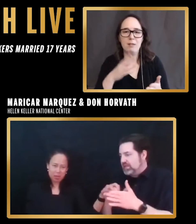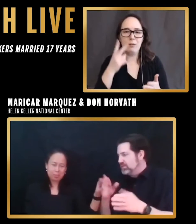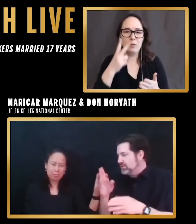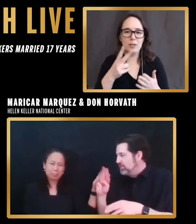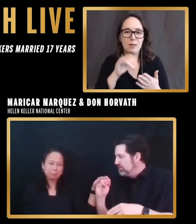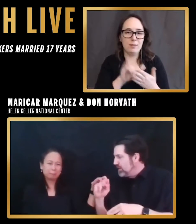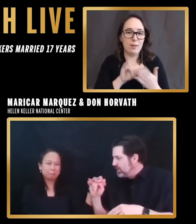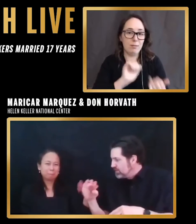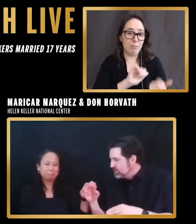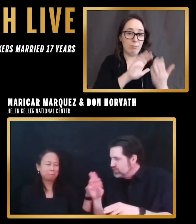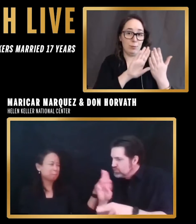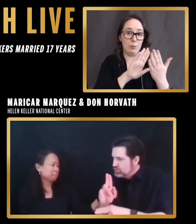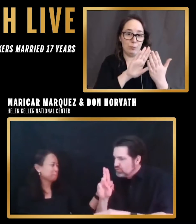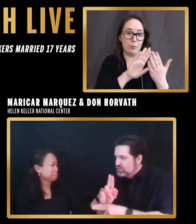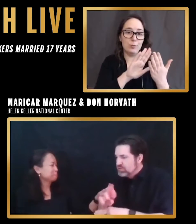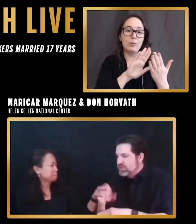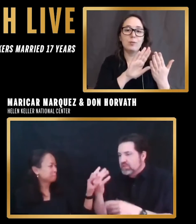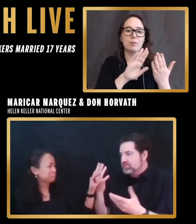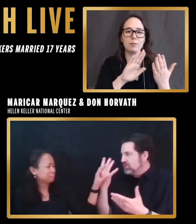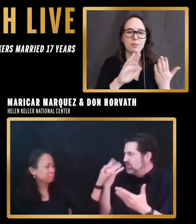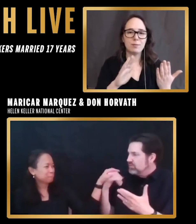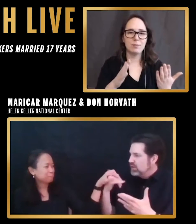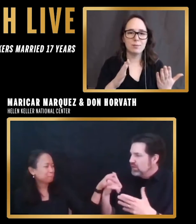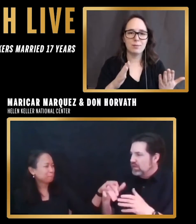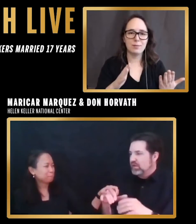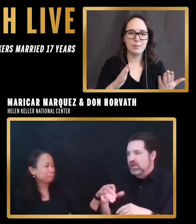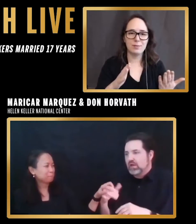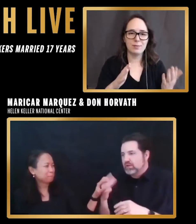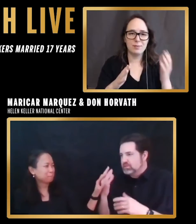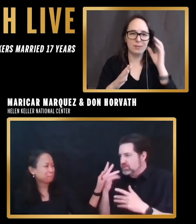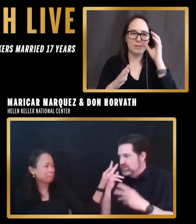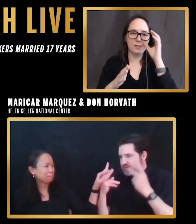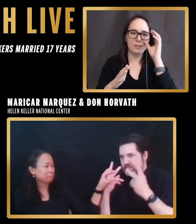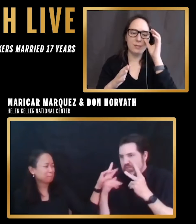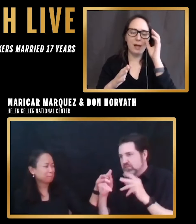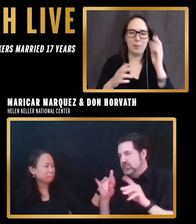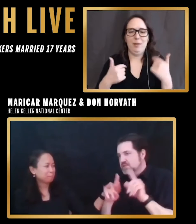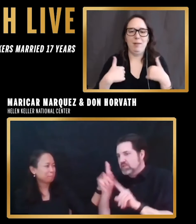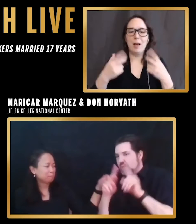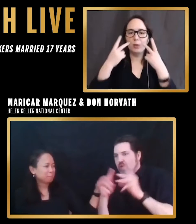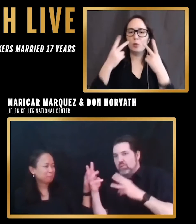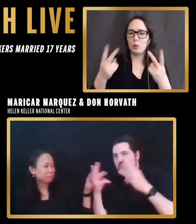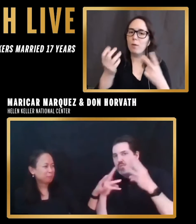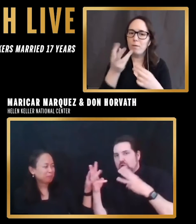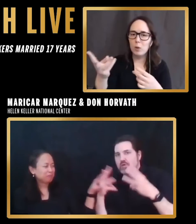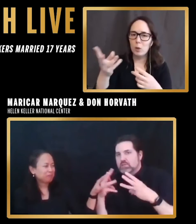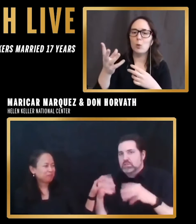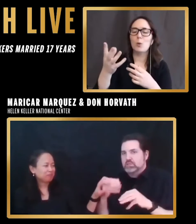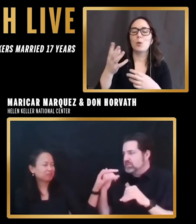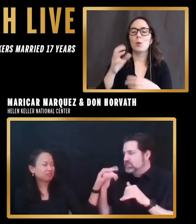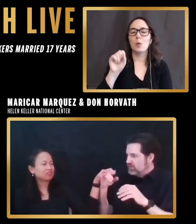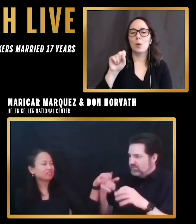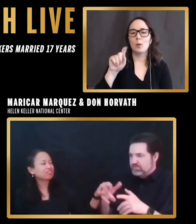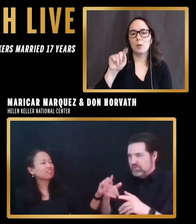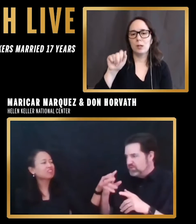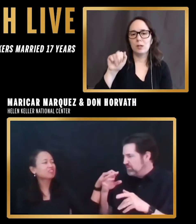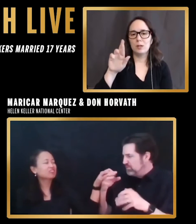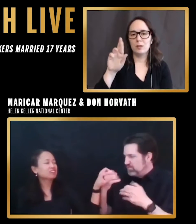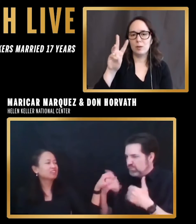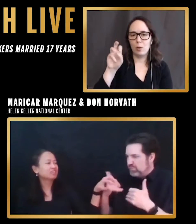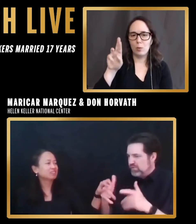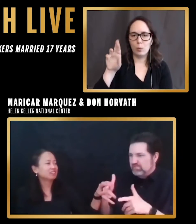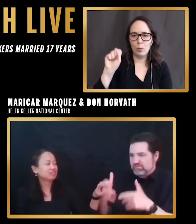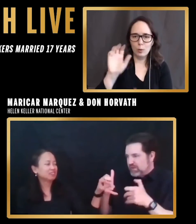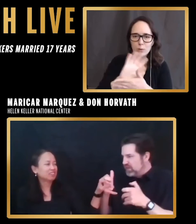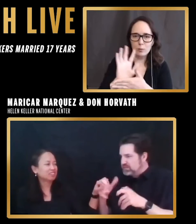of communication. I can only imagine, having seen some of the Star Wars movies, those scenes are so intricate that